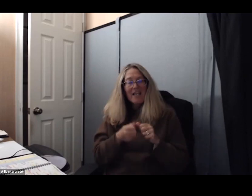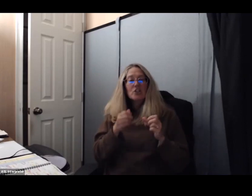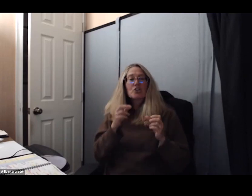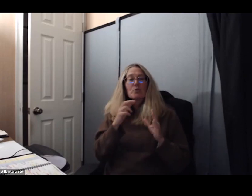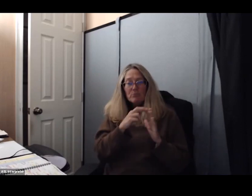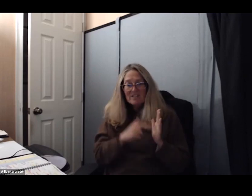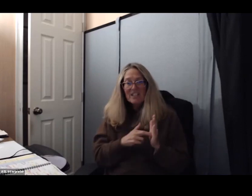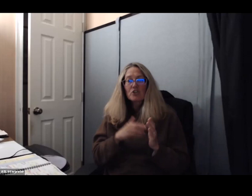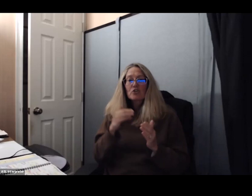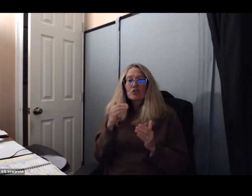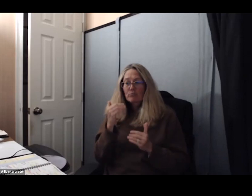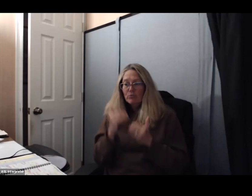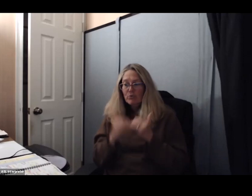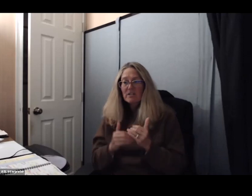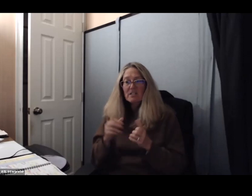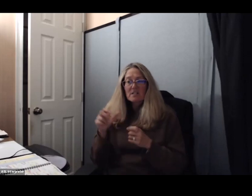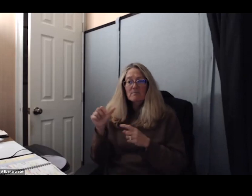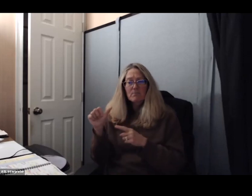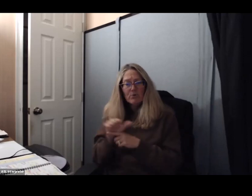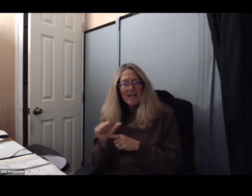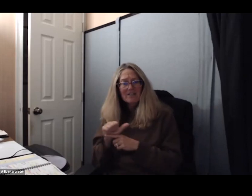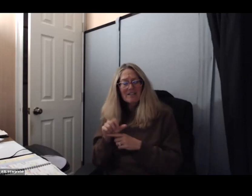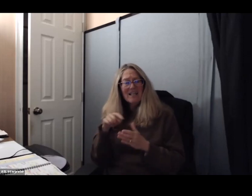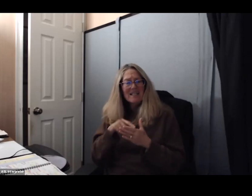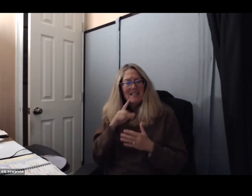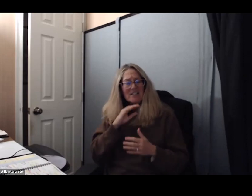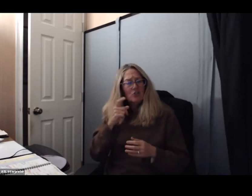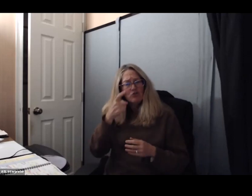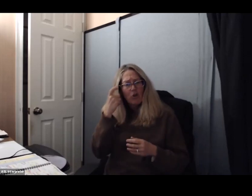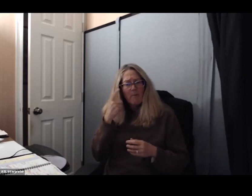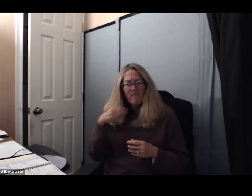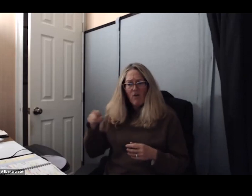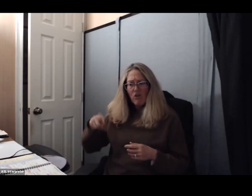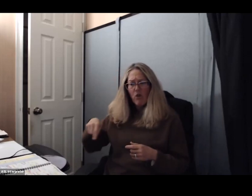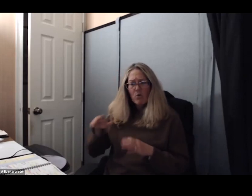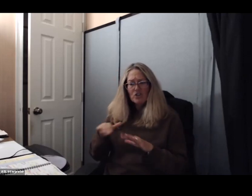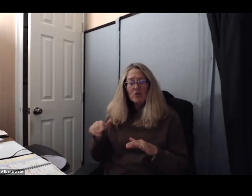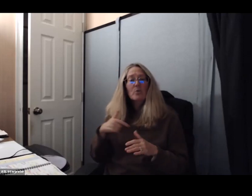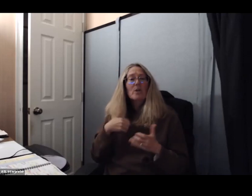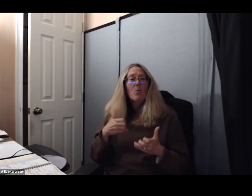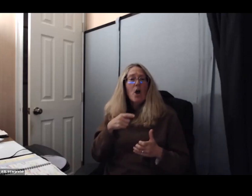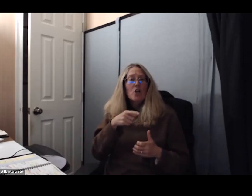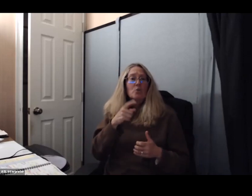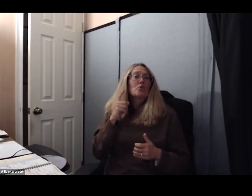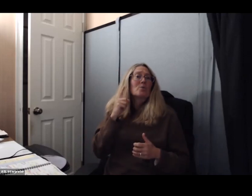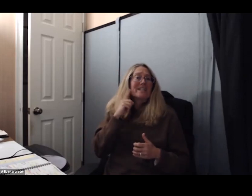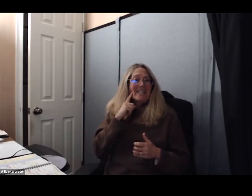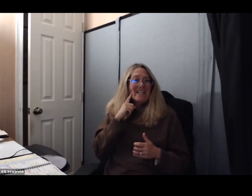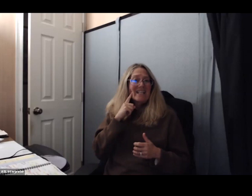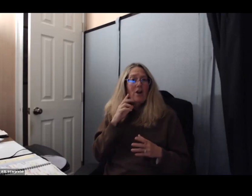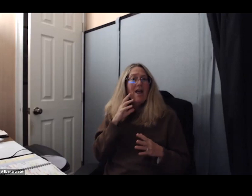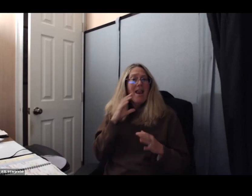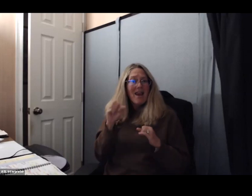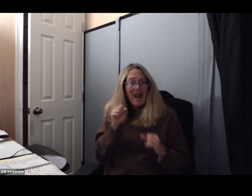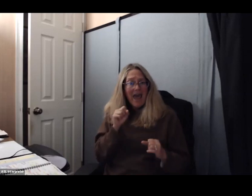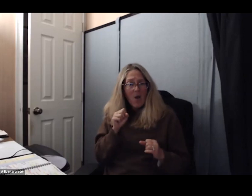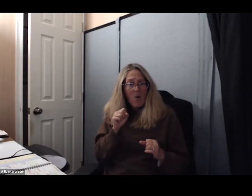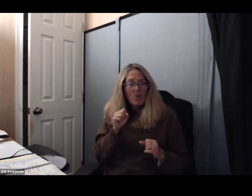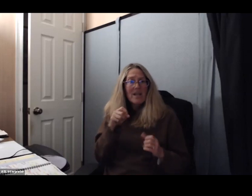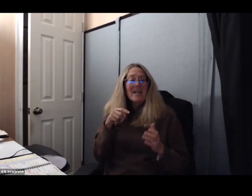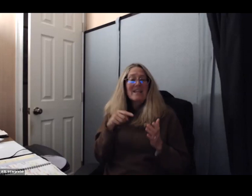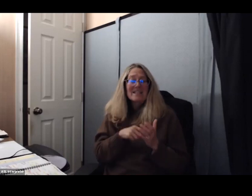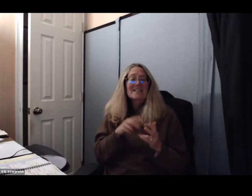process, and the practice. This is traumatizing for these children, and we want you to hear that loud and clear. This